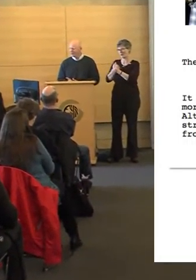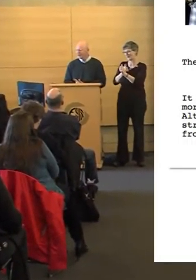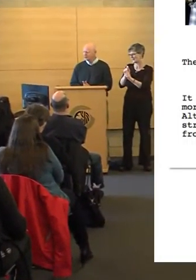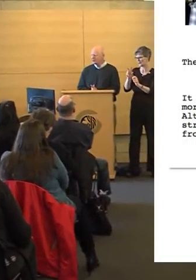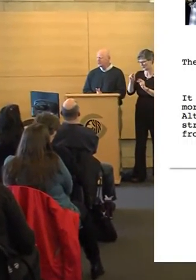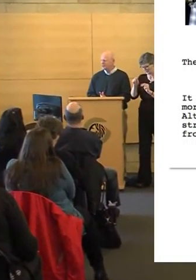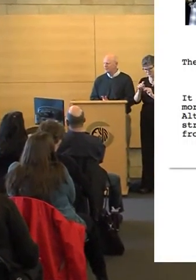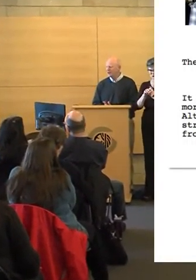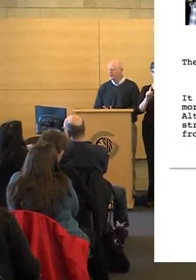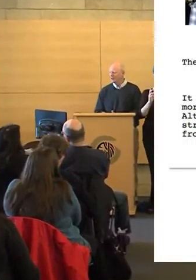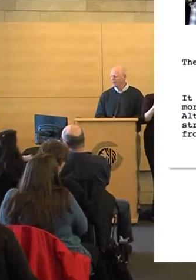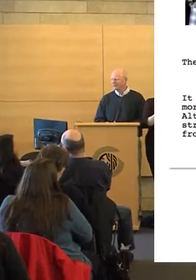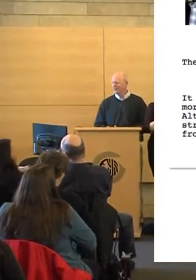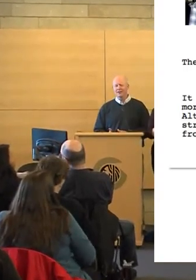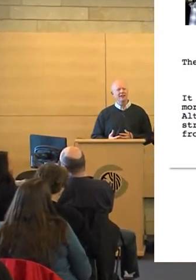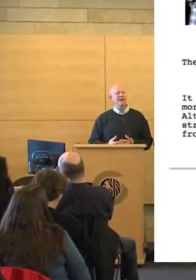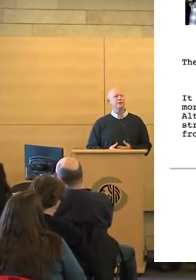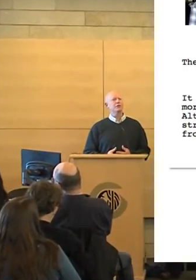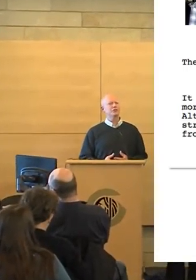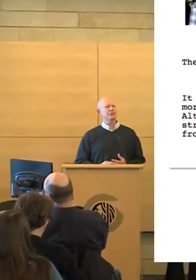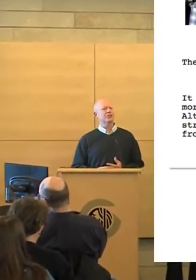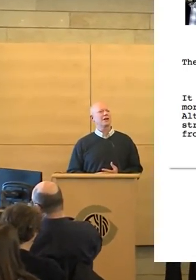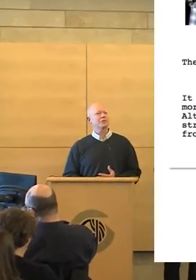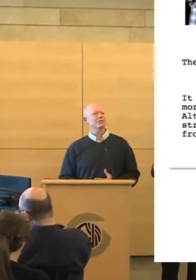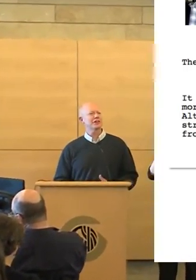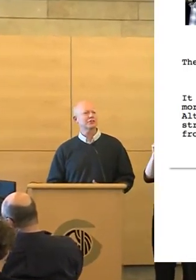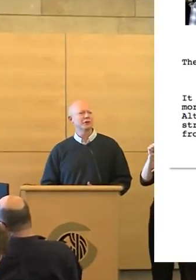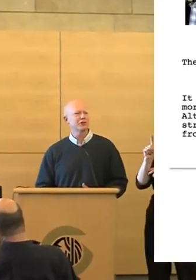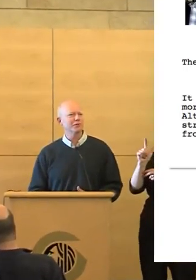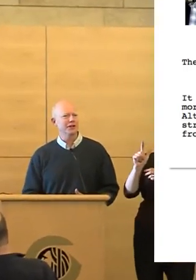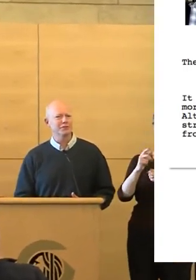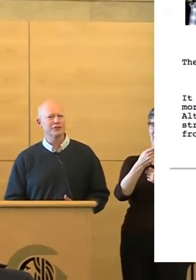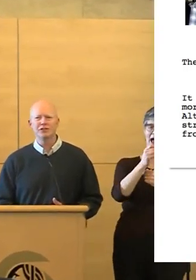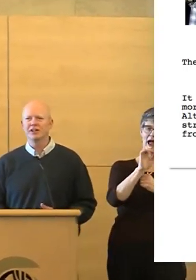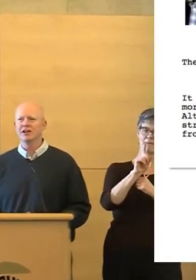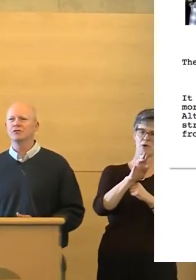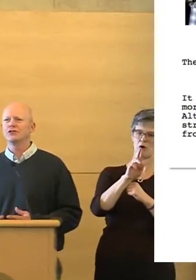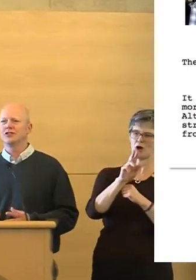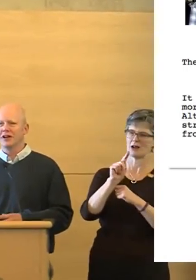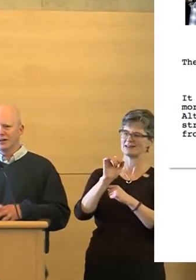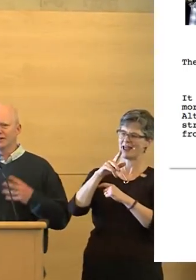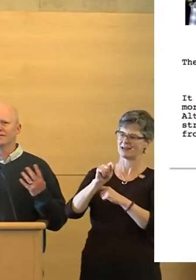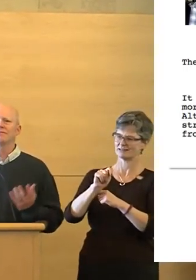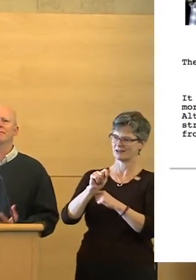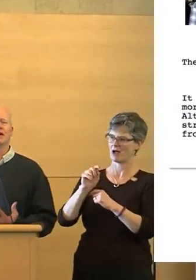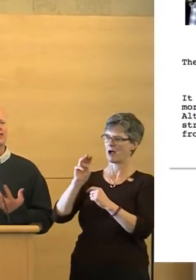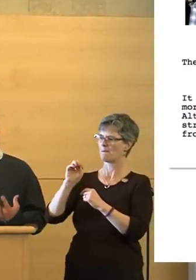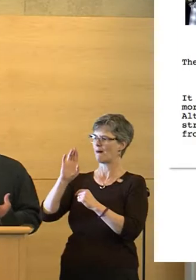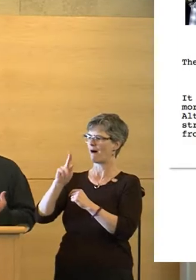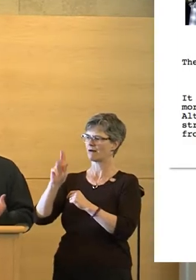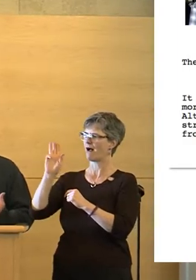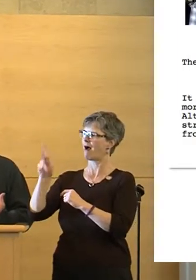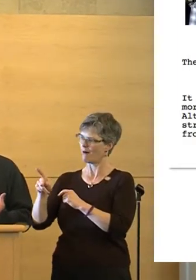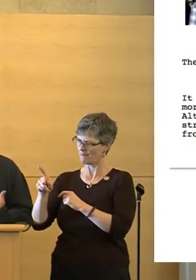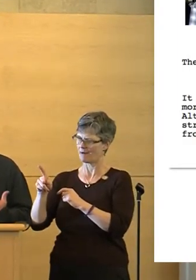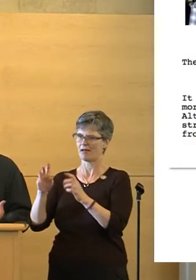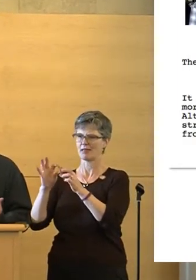go up. How many of you are okay if I talk about tags a little bit? Okay, so most hands go up there. I couldn't change my talk really, so.